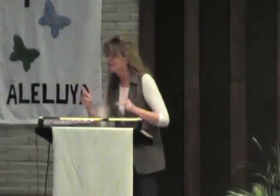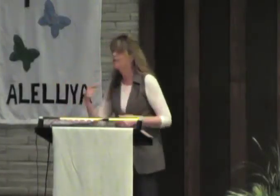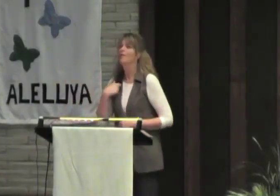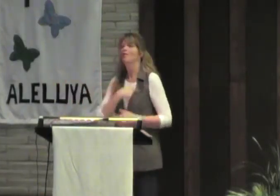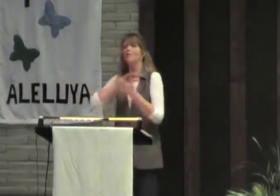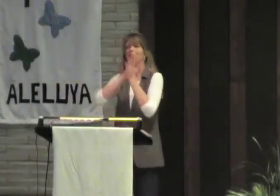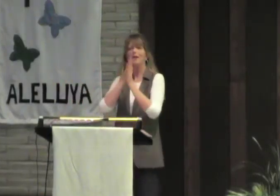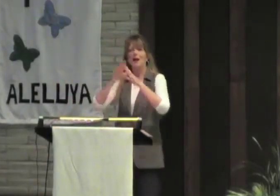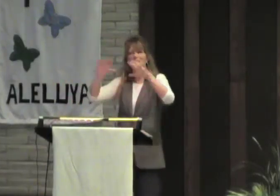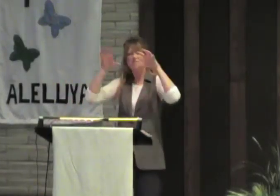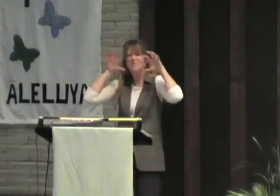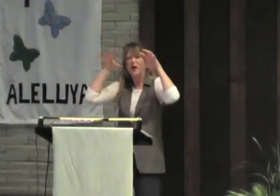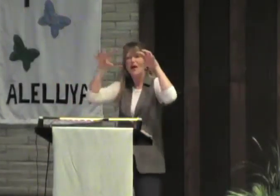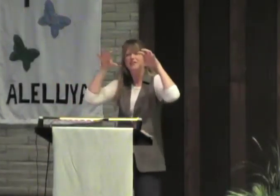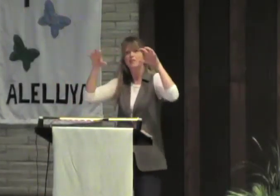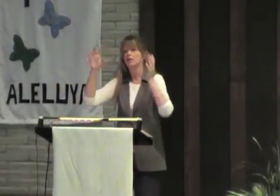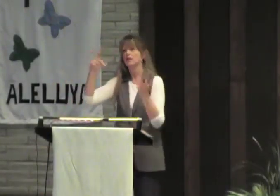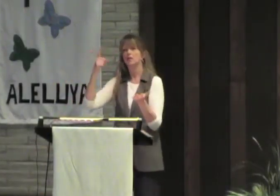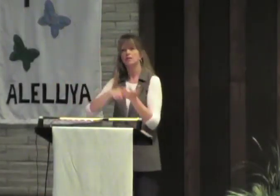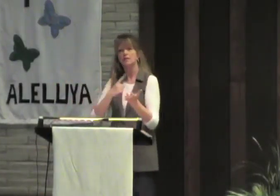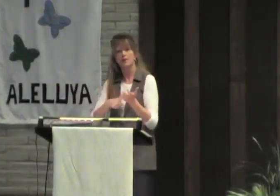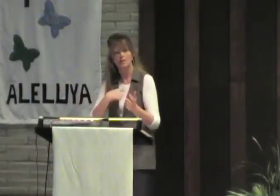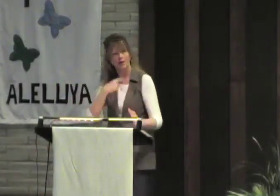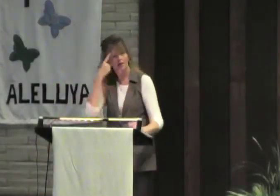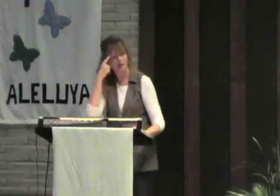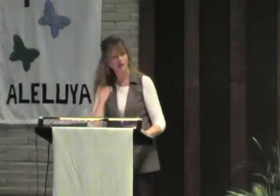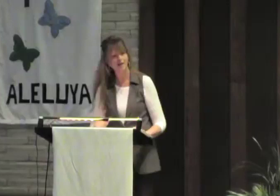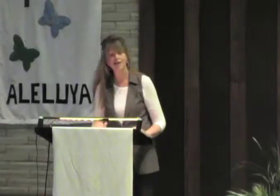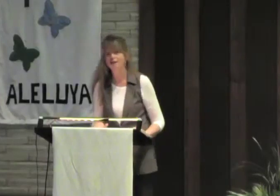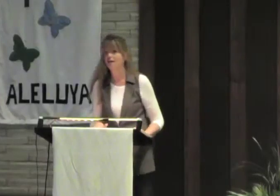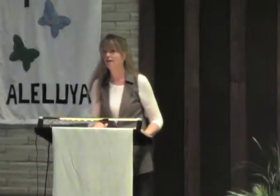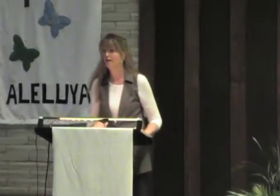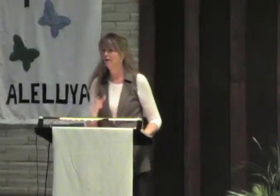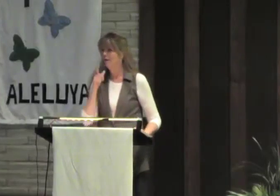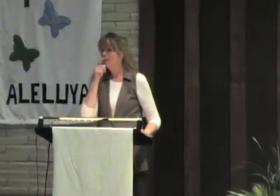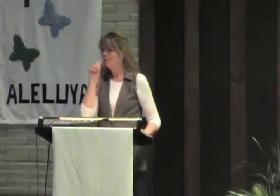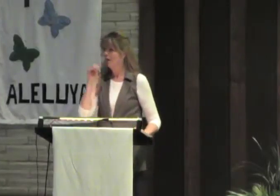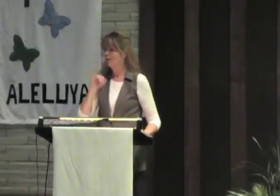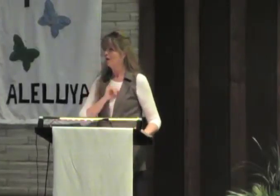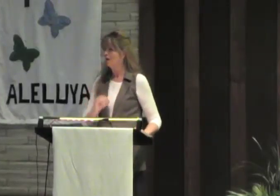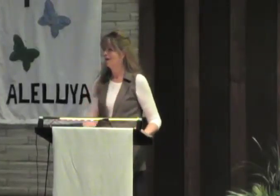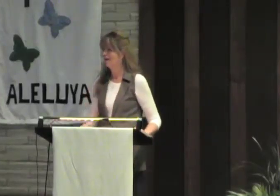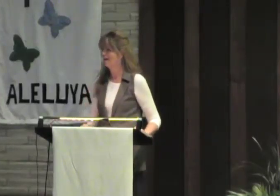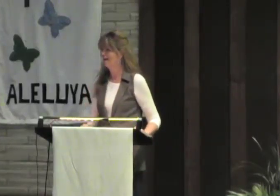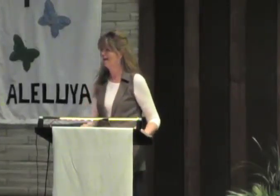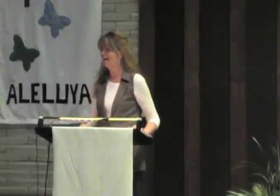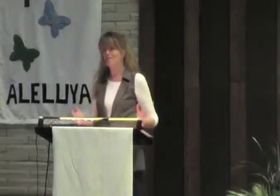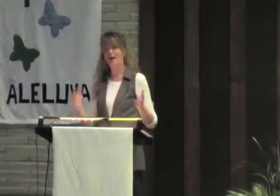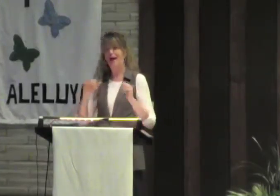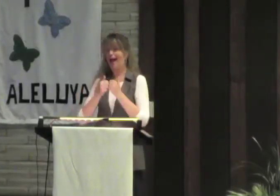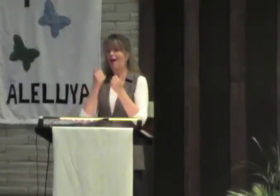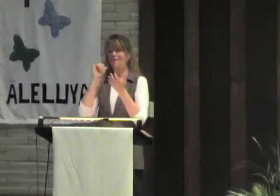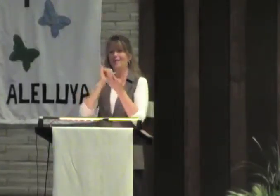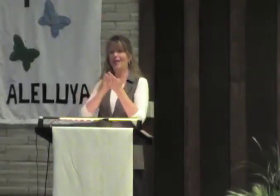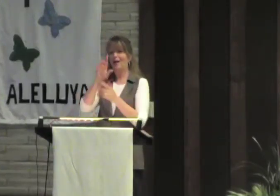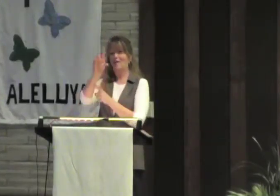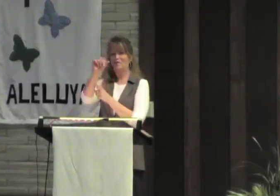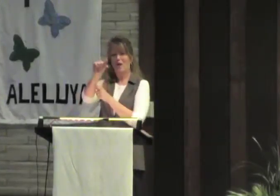people. We become monsters. Sometimes I think, well, who am I? How did